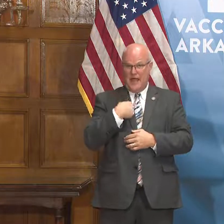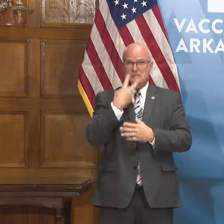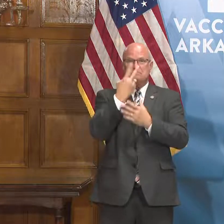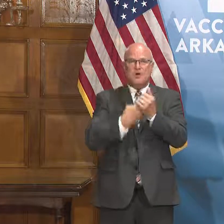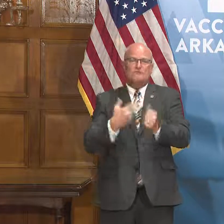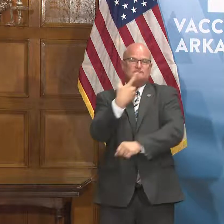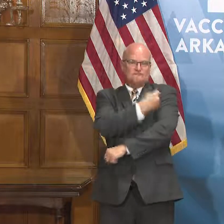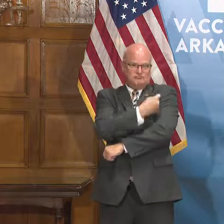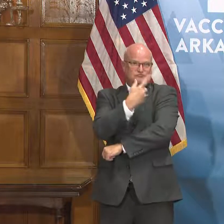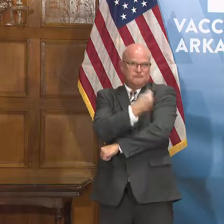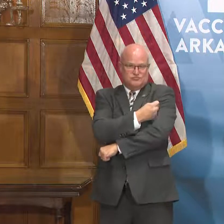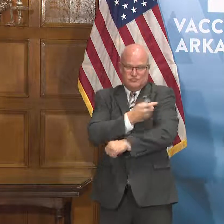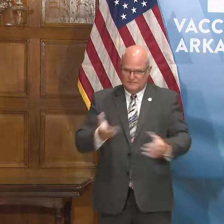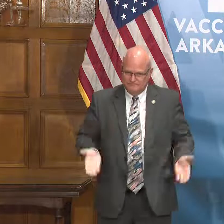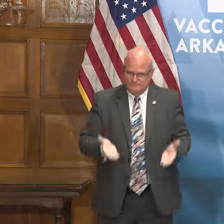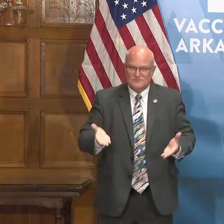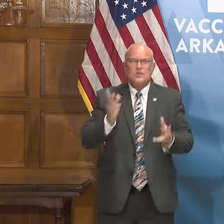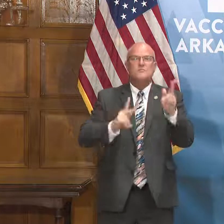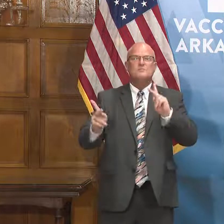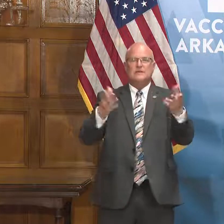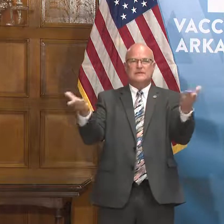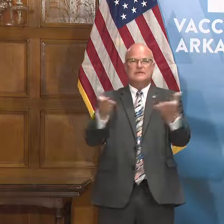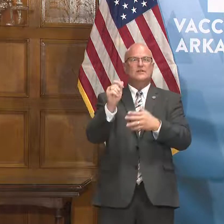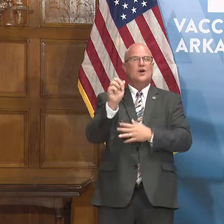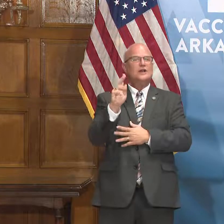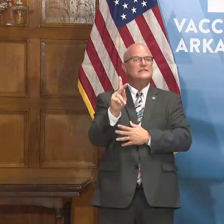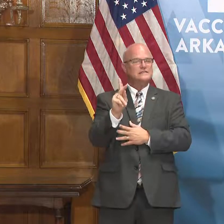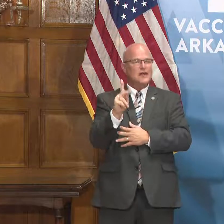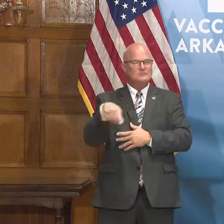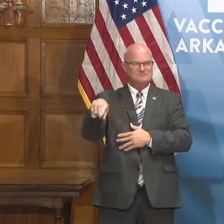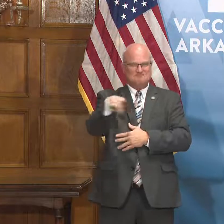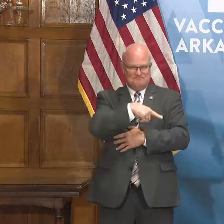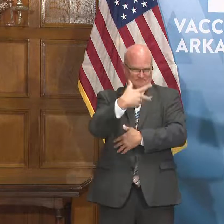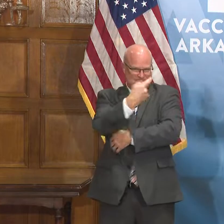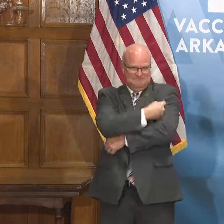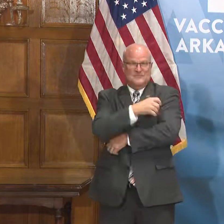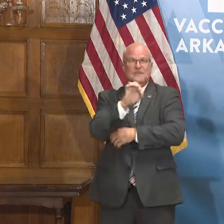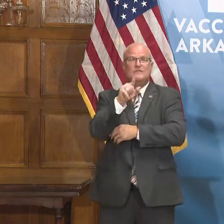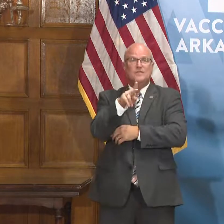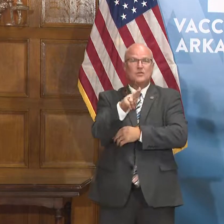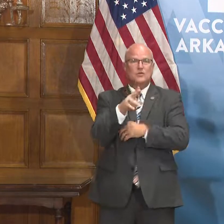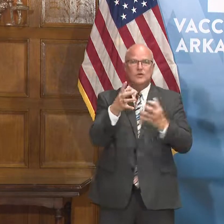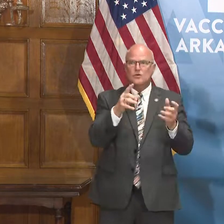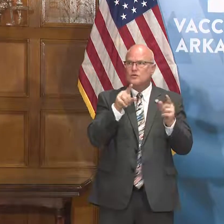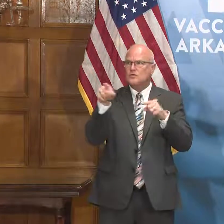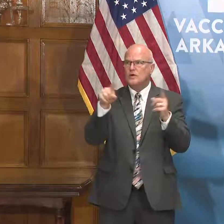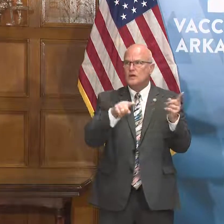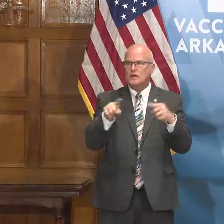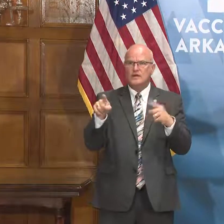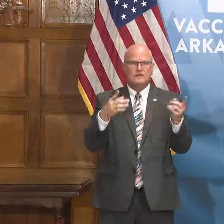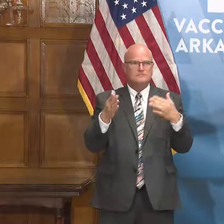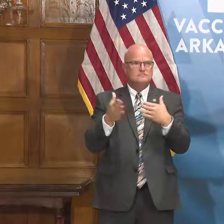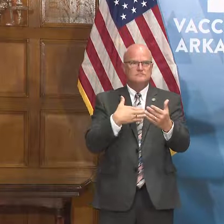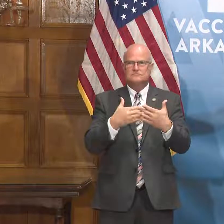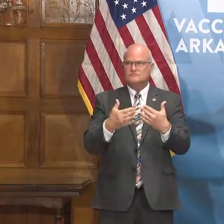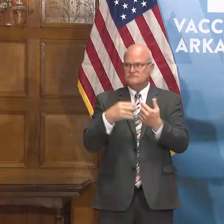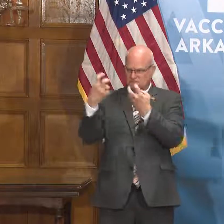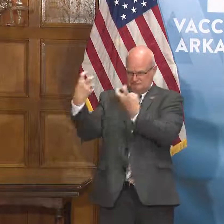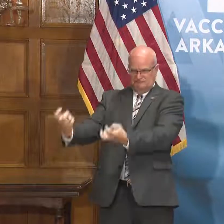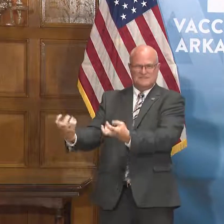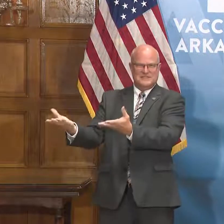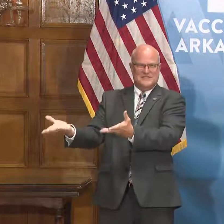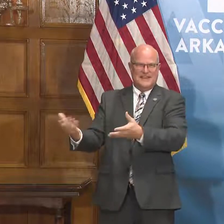flu shot, encouraging everyone in Arkansas to get the flu shot as well. Or do you want us to go over there? Right here. These are